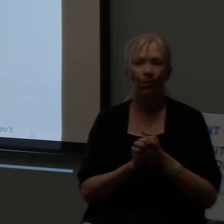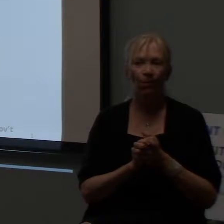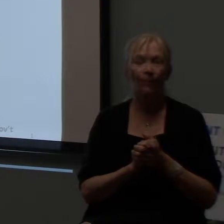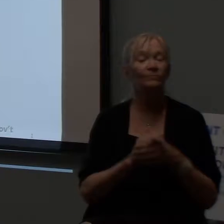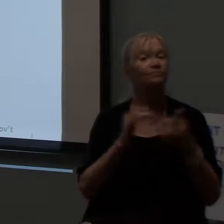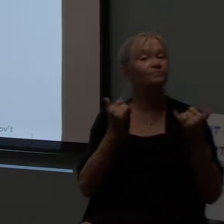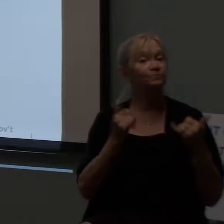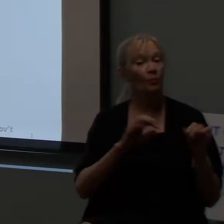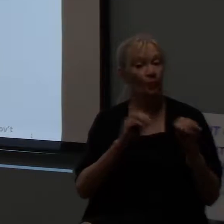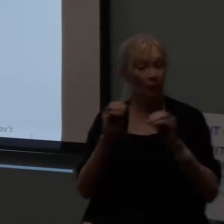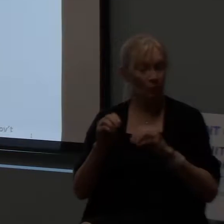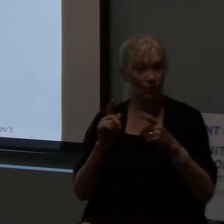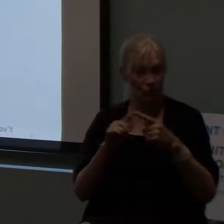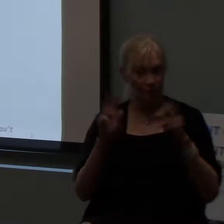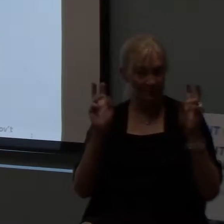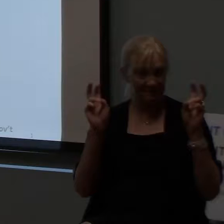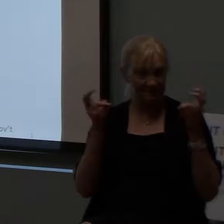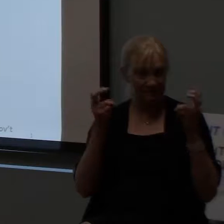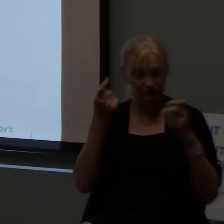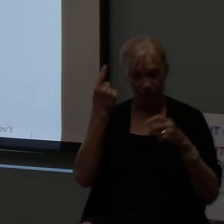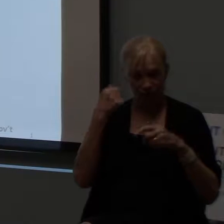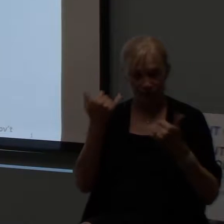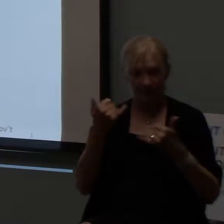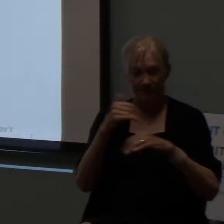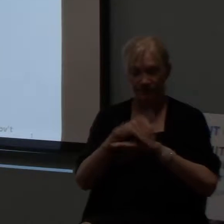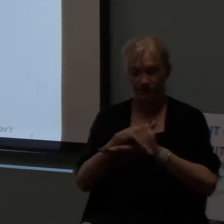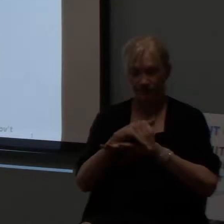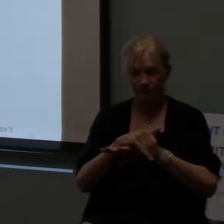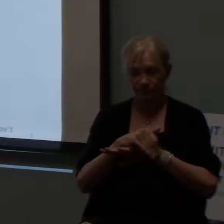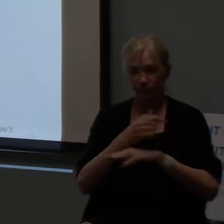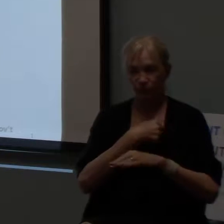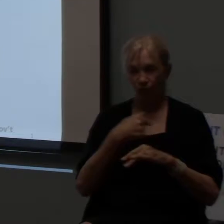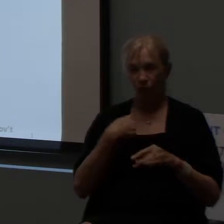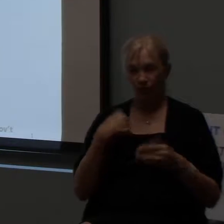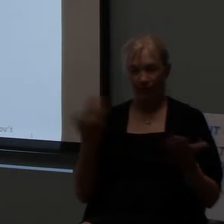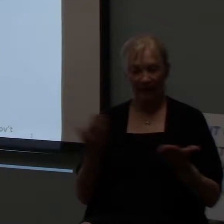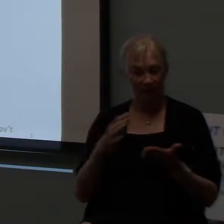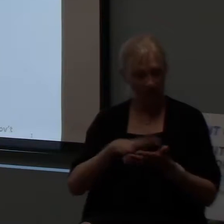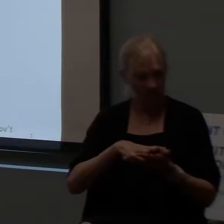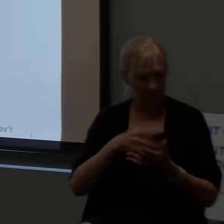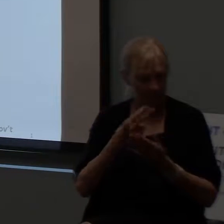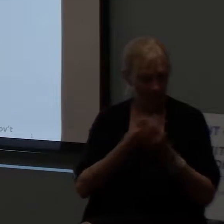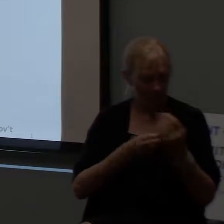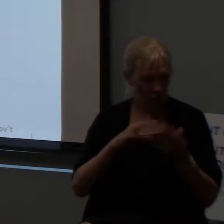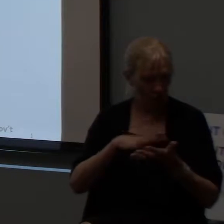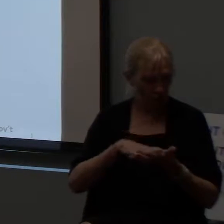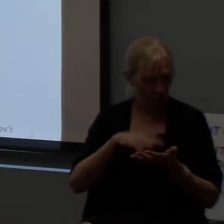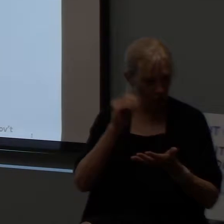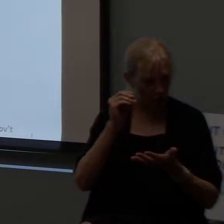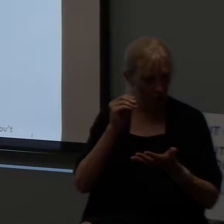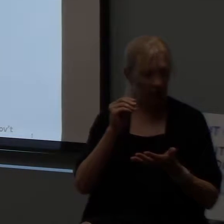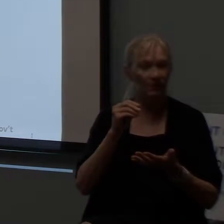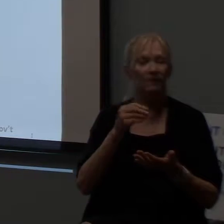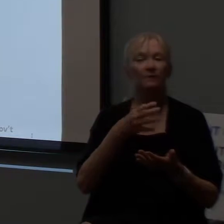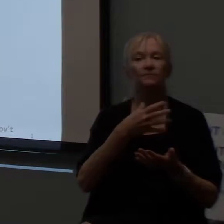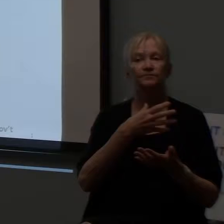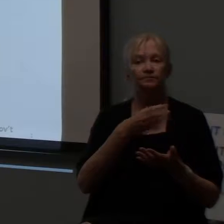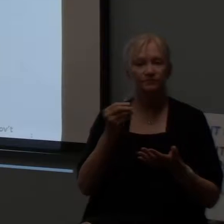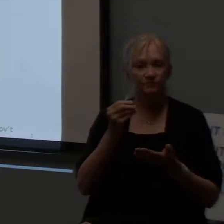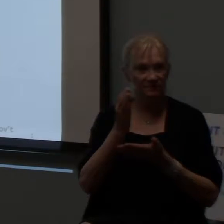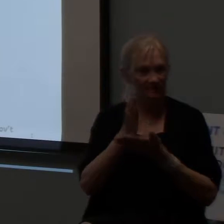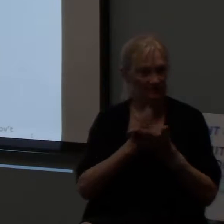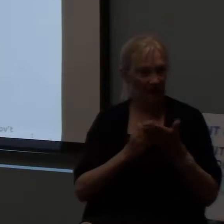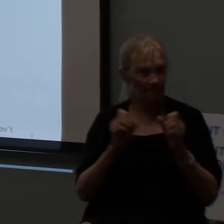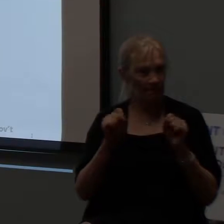to our topic for tonight. We are here to both learn about the structure of Boulder County government and some